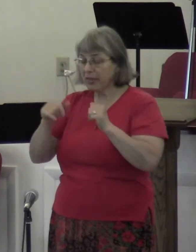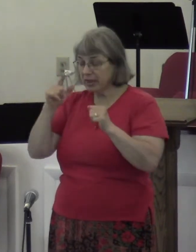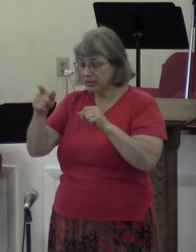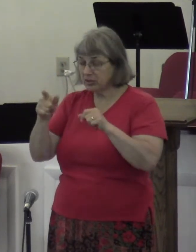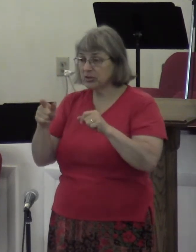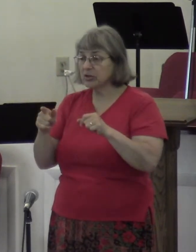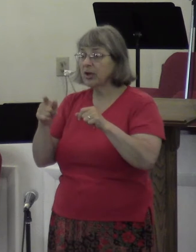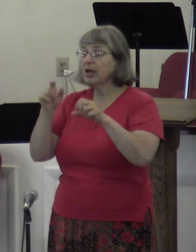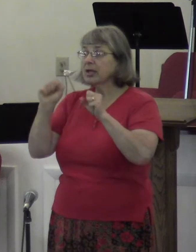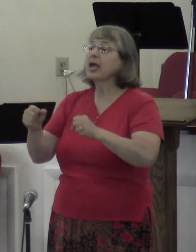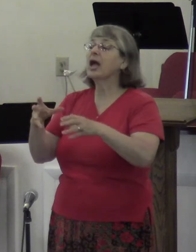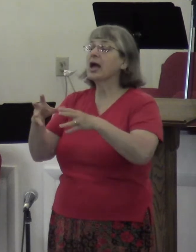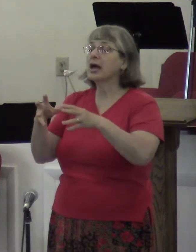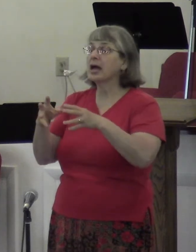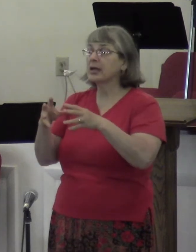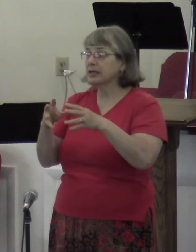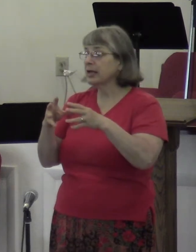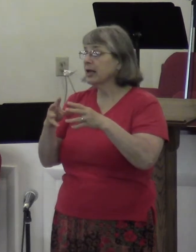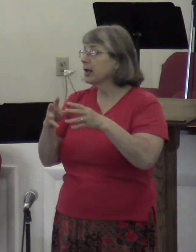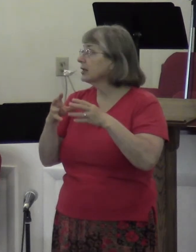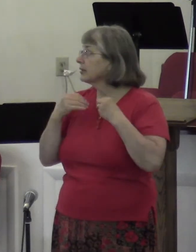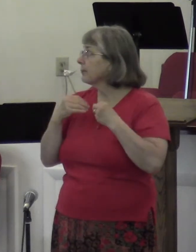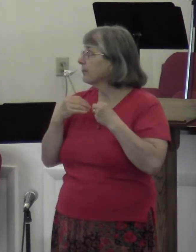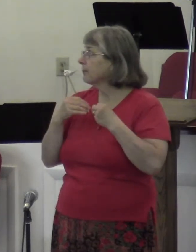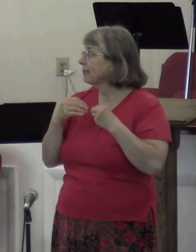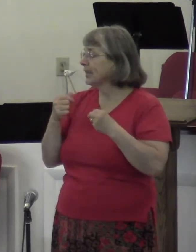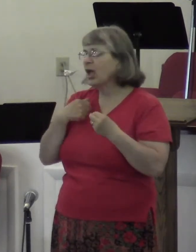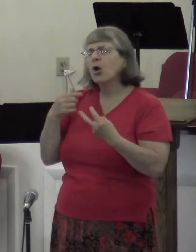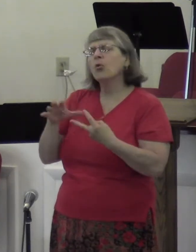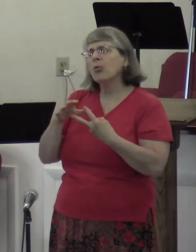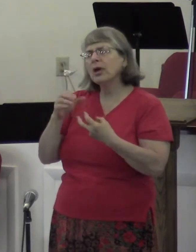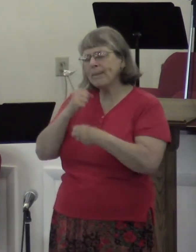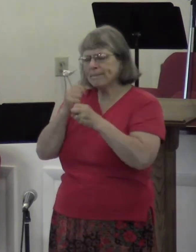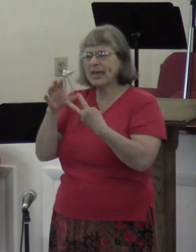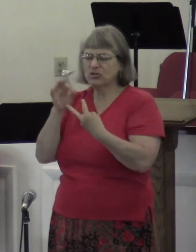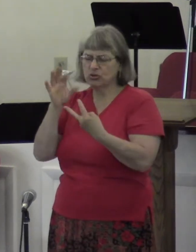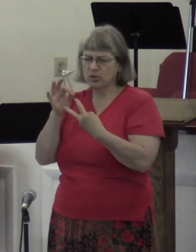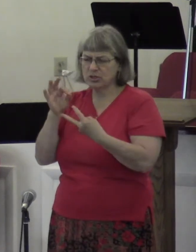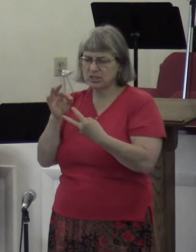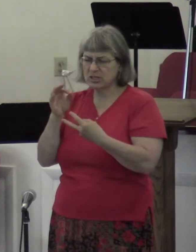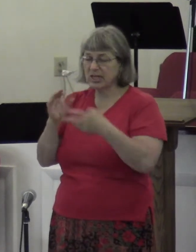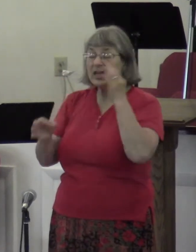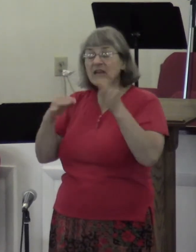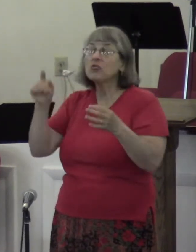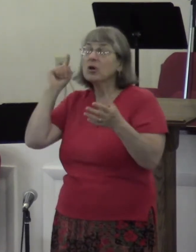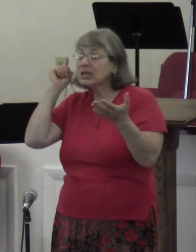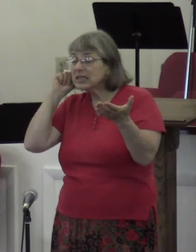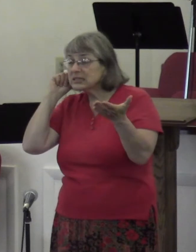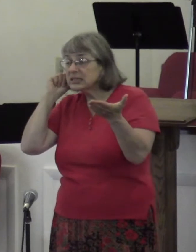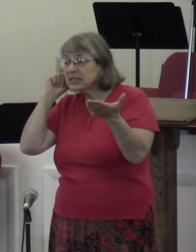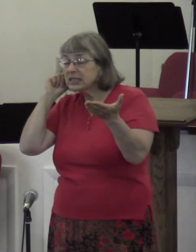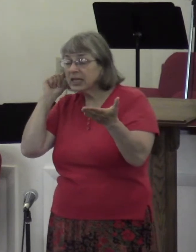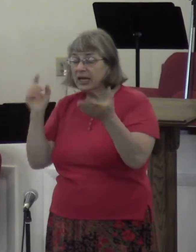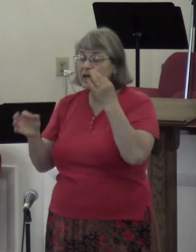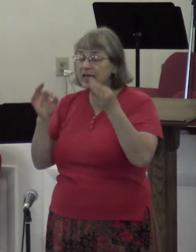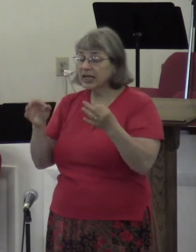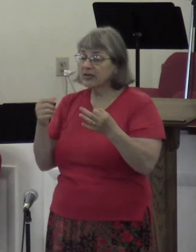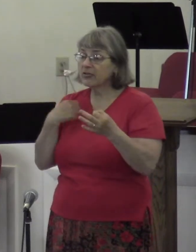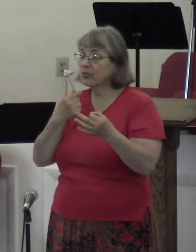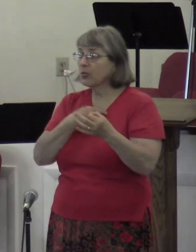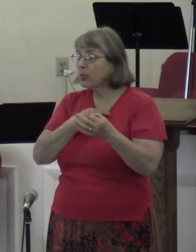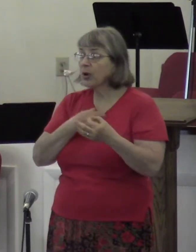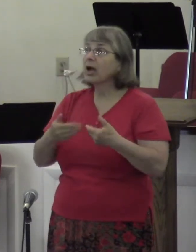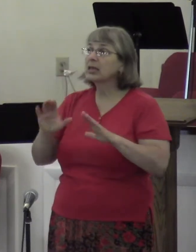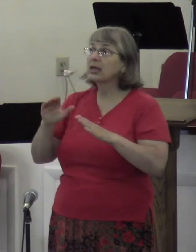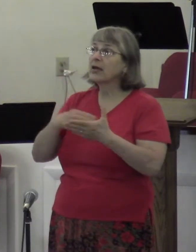He always provides a way of escape. Now, the choice that we then make is whether or not we're listening and whether or not we allow